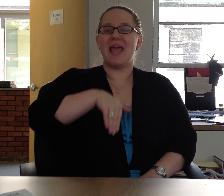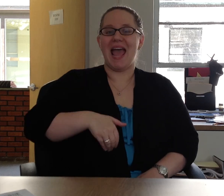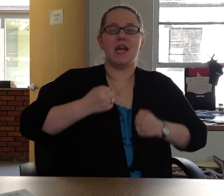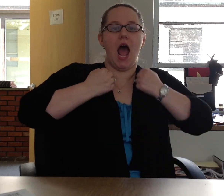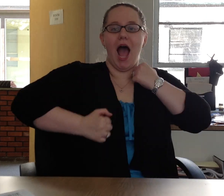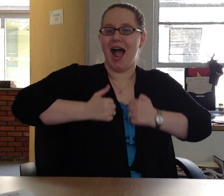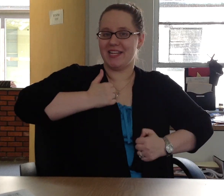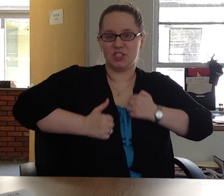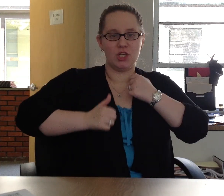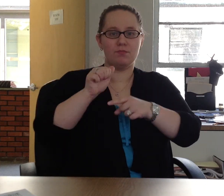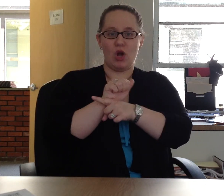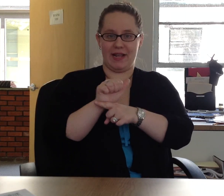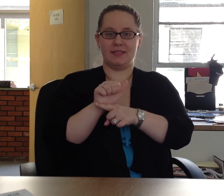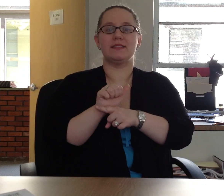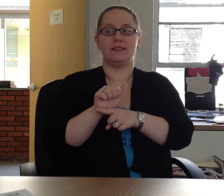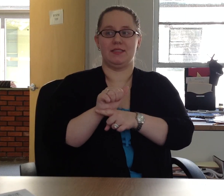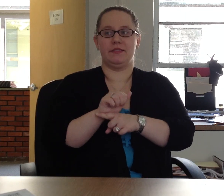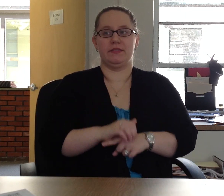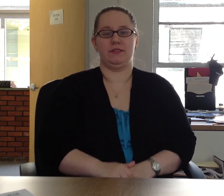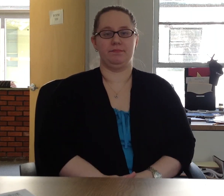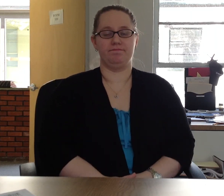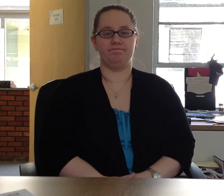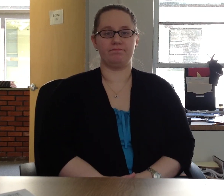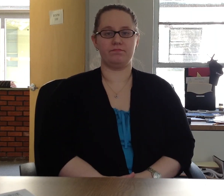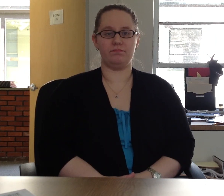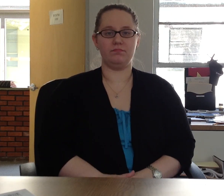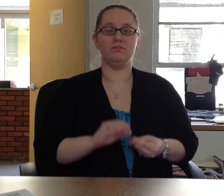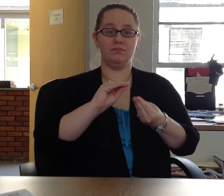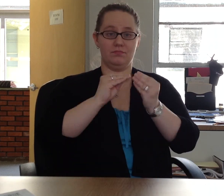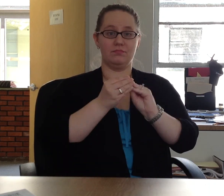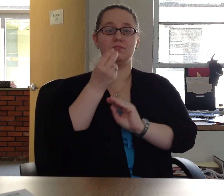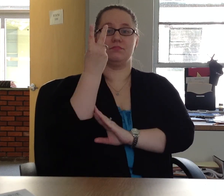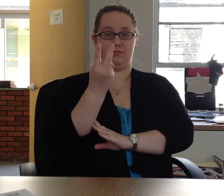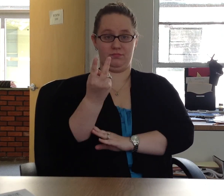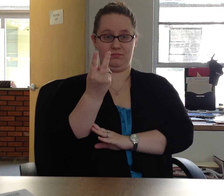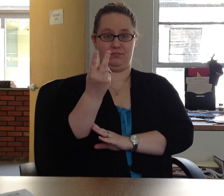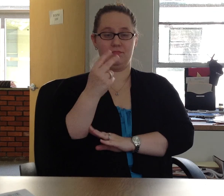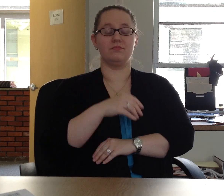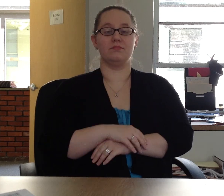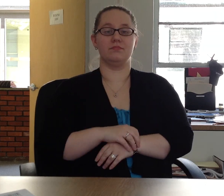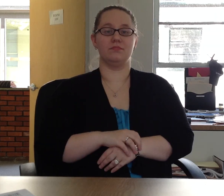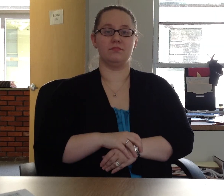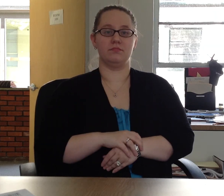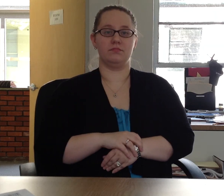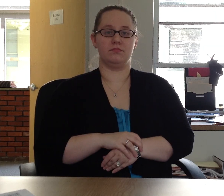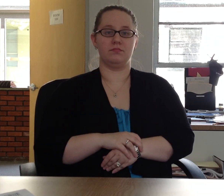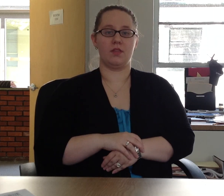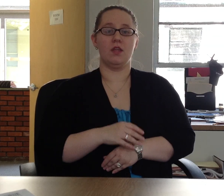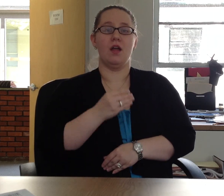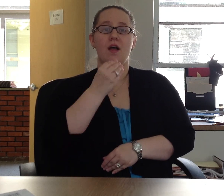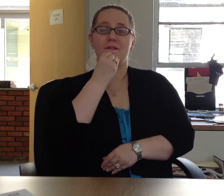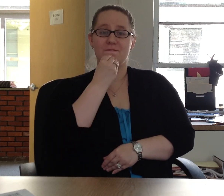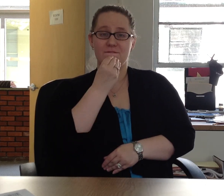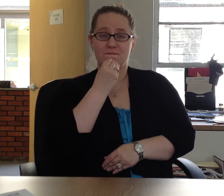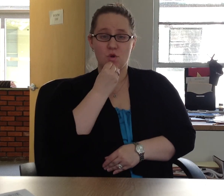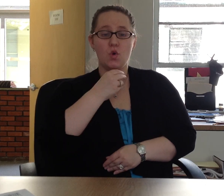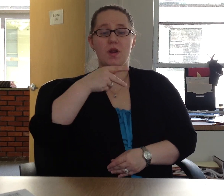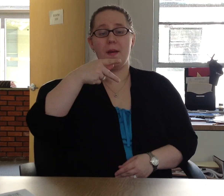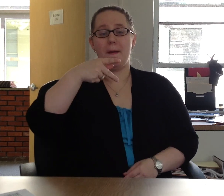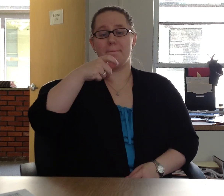2. A foodborne parasite